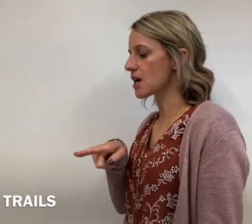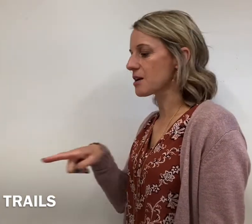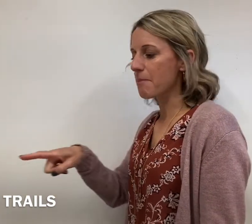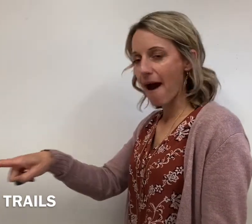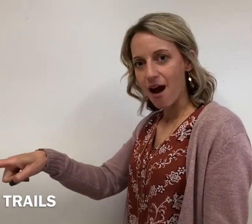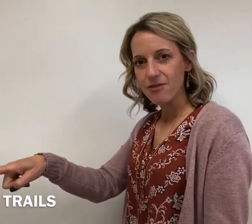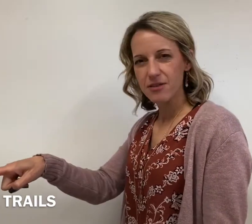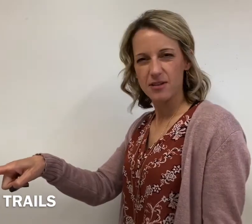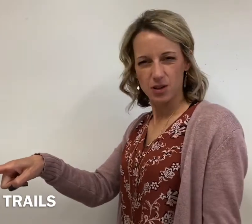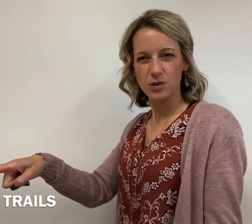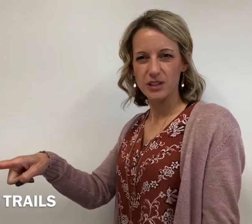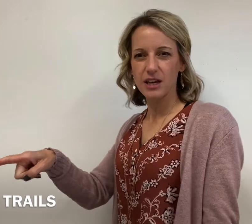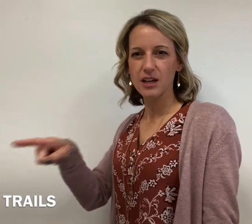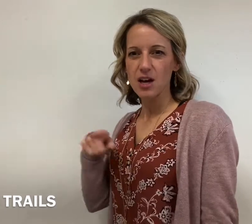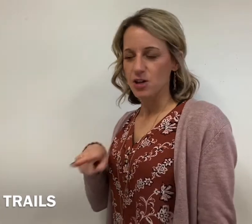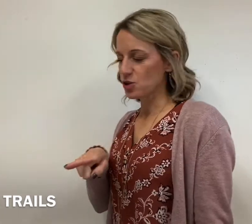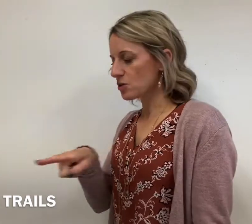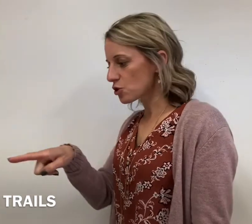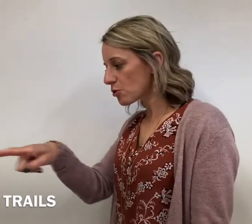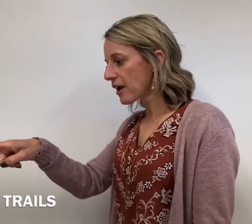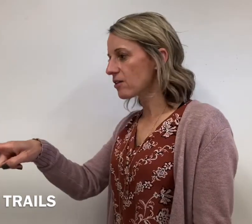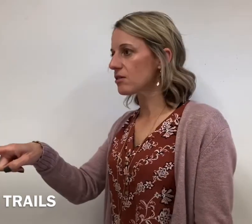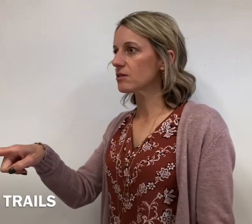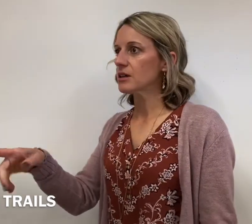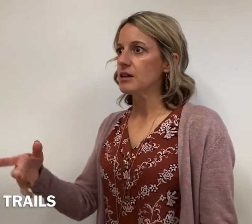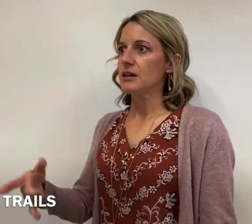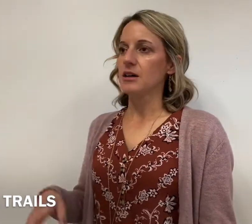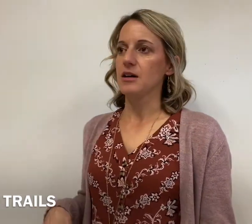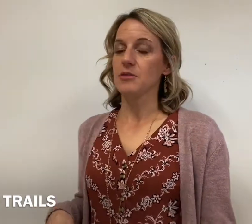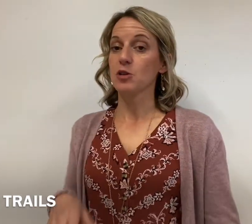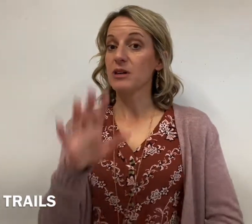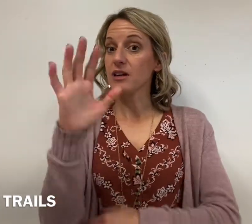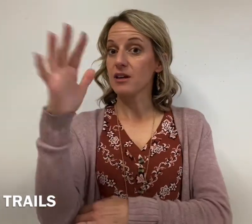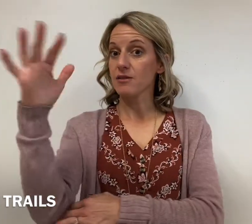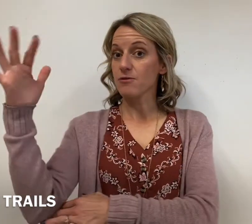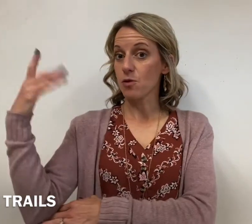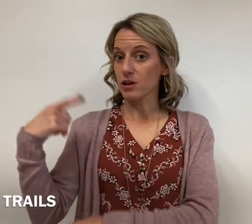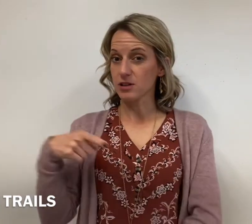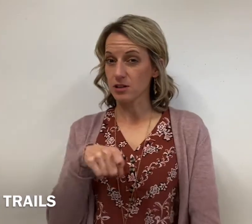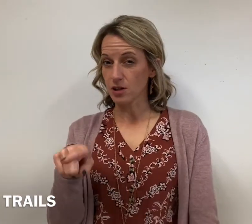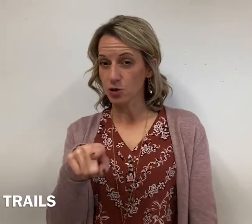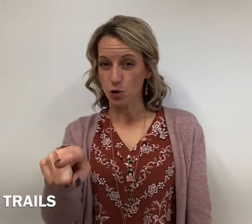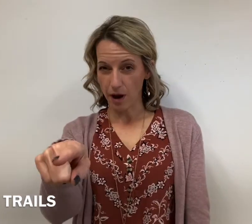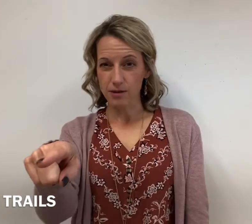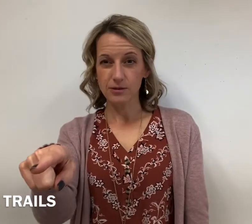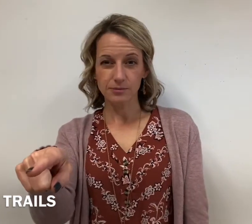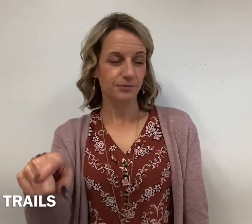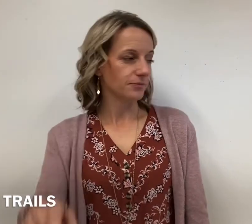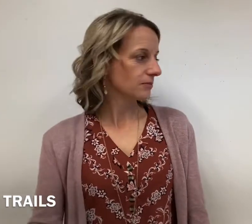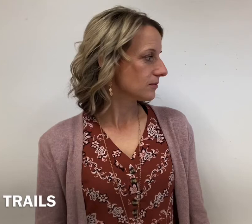of path that you could take. So a trail, it could be in the forest, a trail.